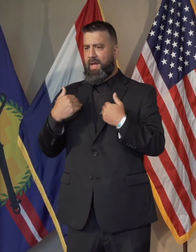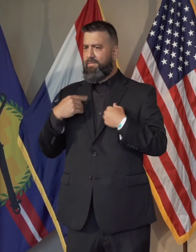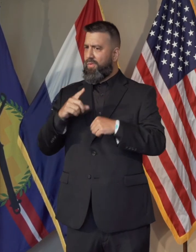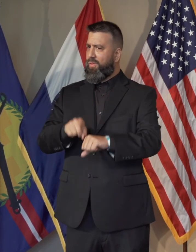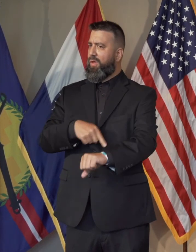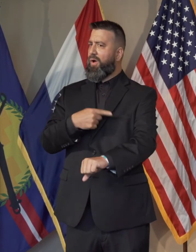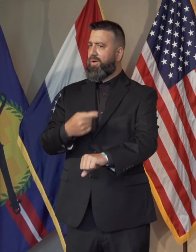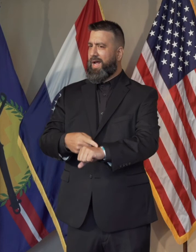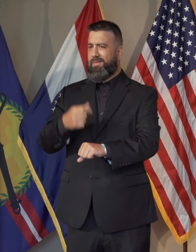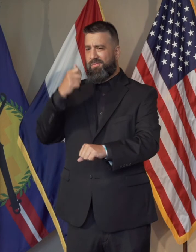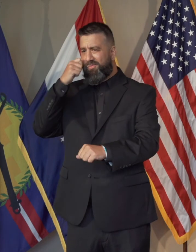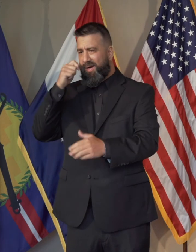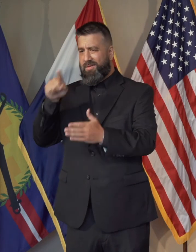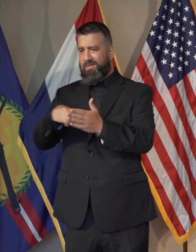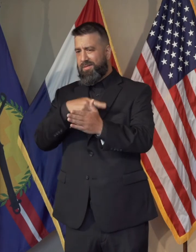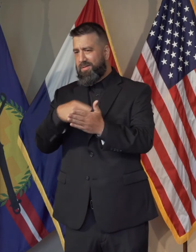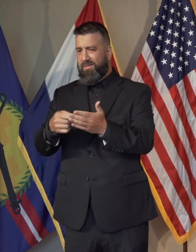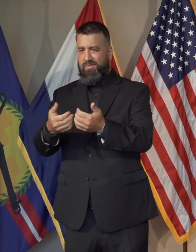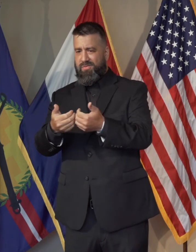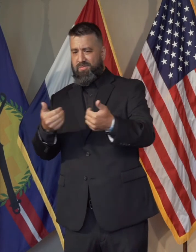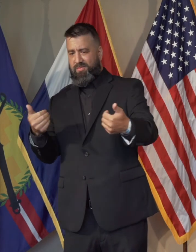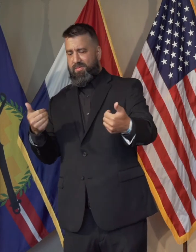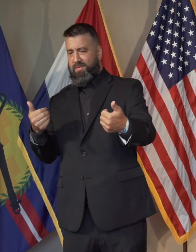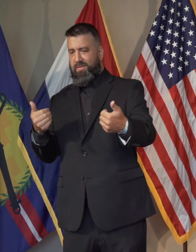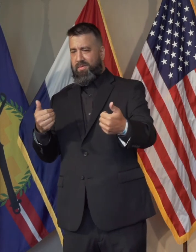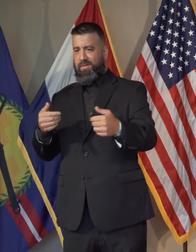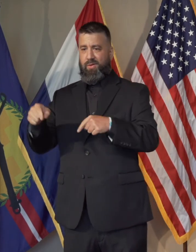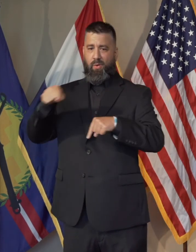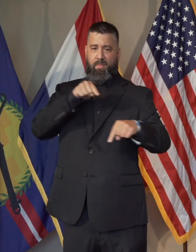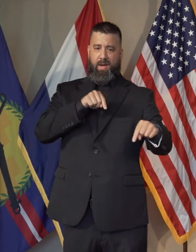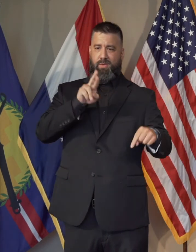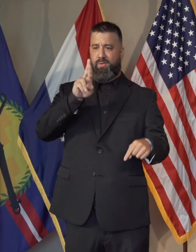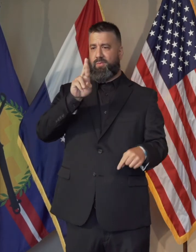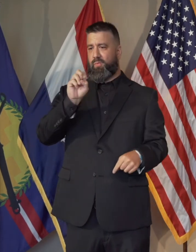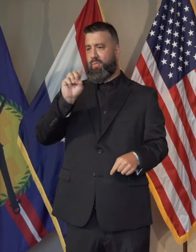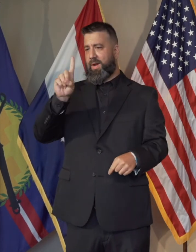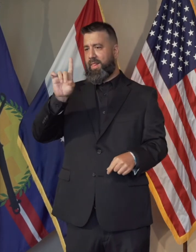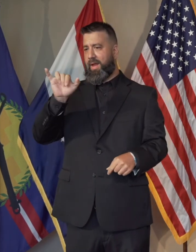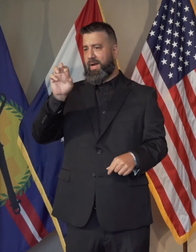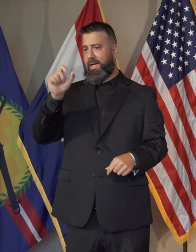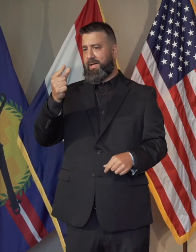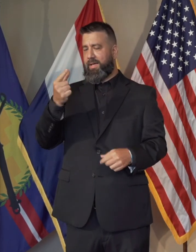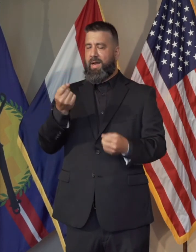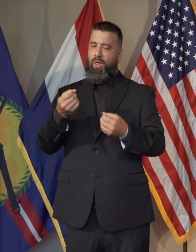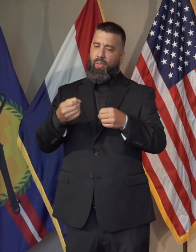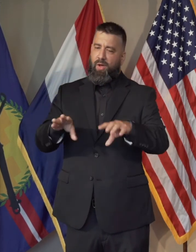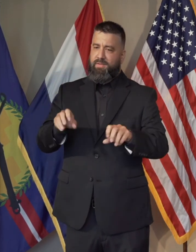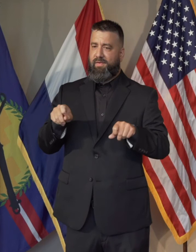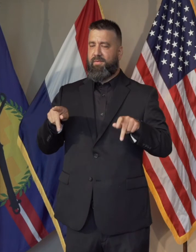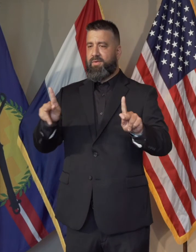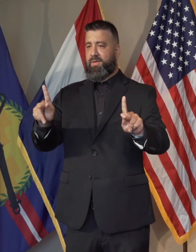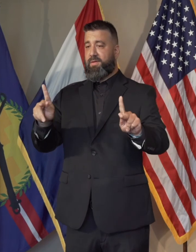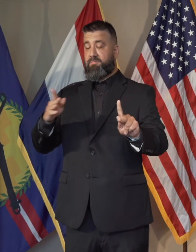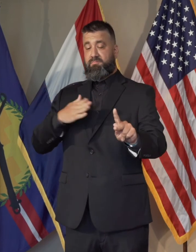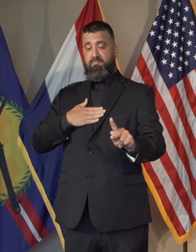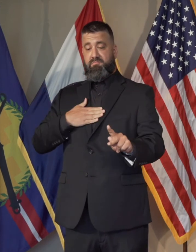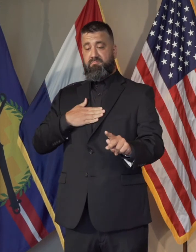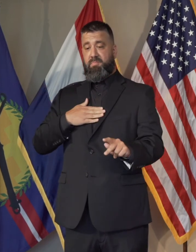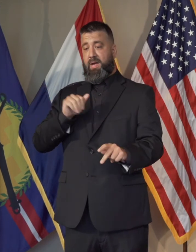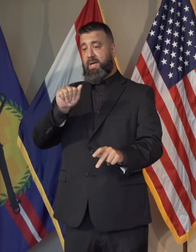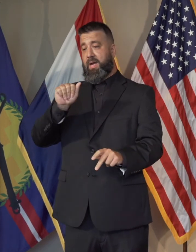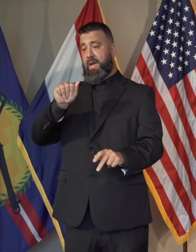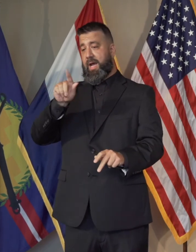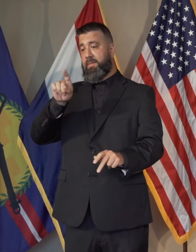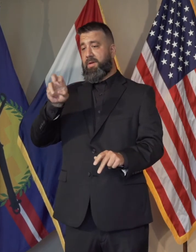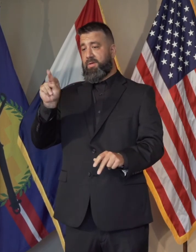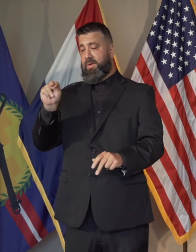decades-long racial and economic segregation, going back to redlining and a loss of opportunity. And what we've done in my administration from the very